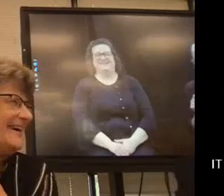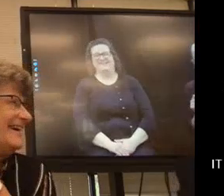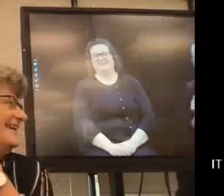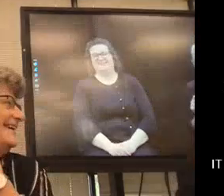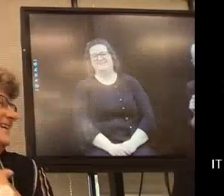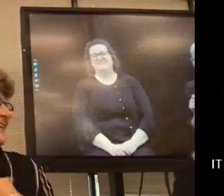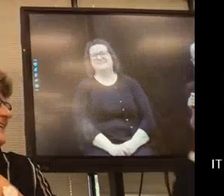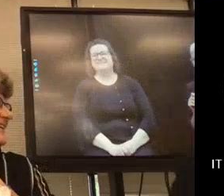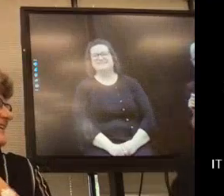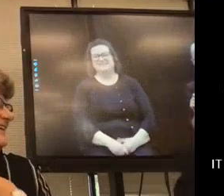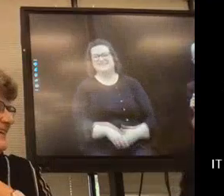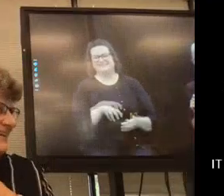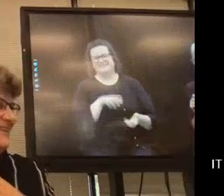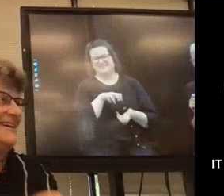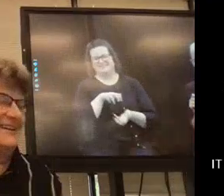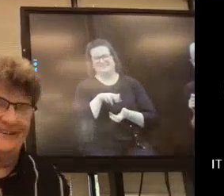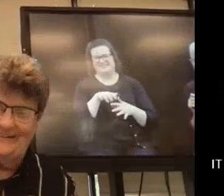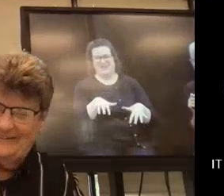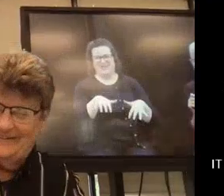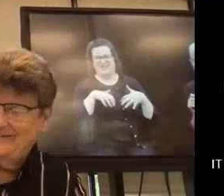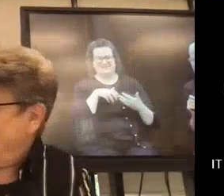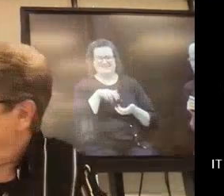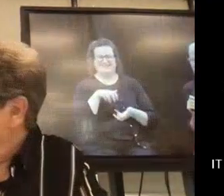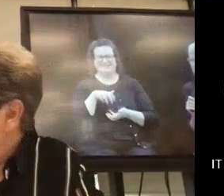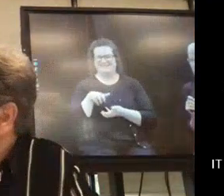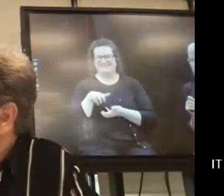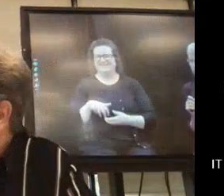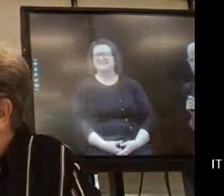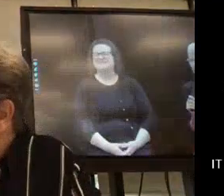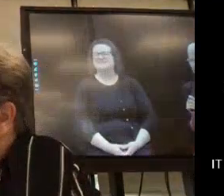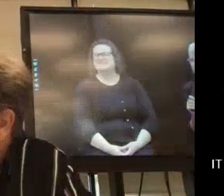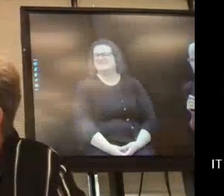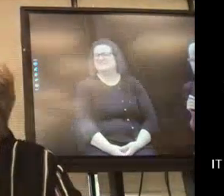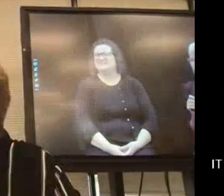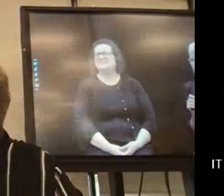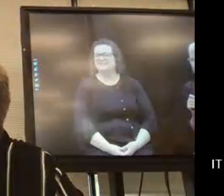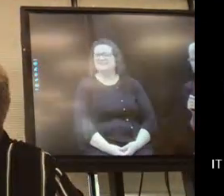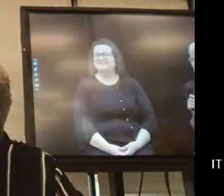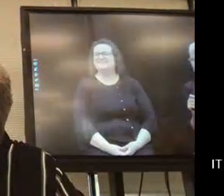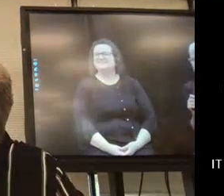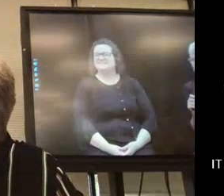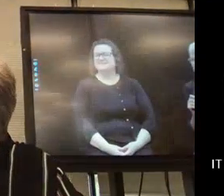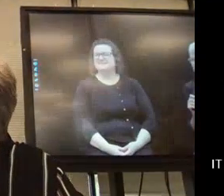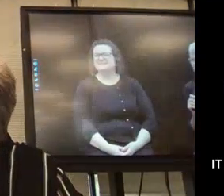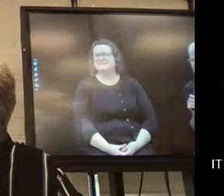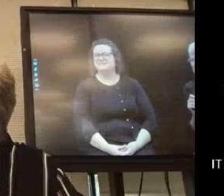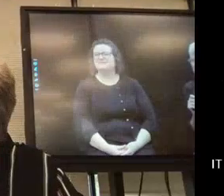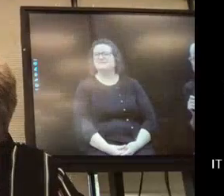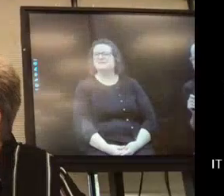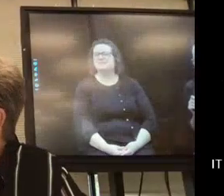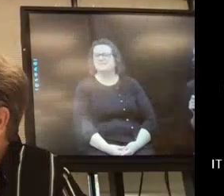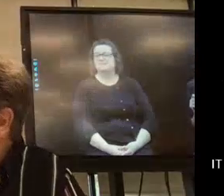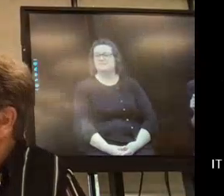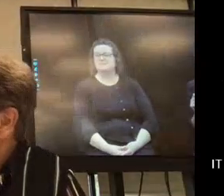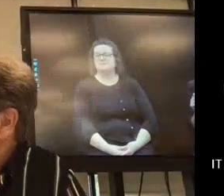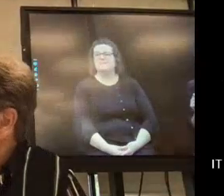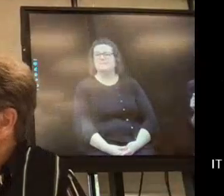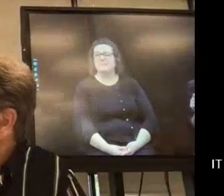sports person. I'm not a Like a sports person. volunteer. No, forget that. But I'm just wondering, I'm just throwing that in as far as communication access.